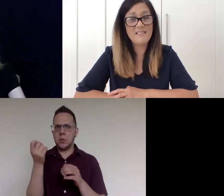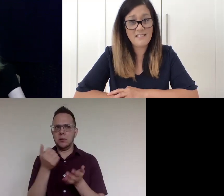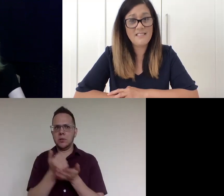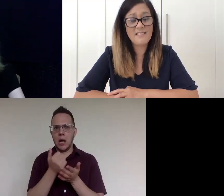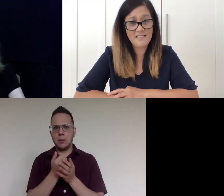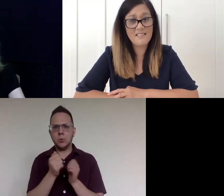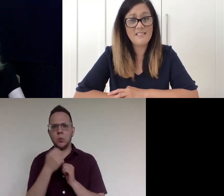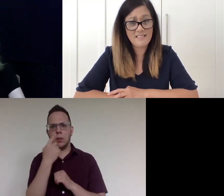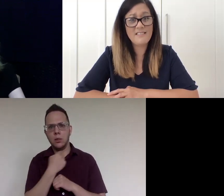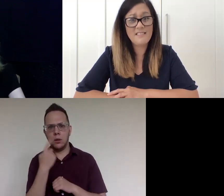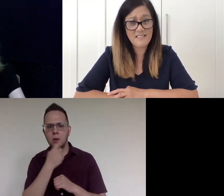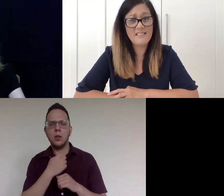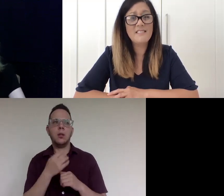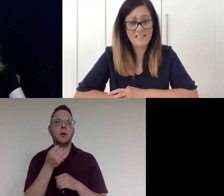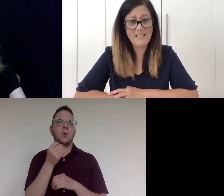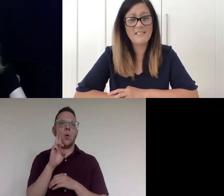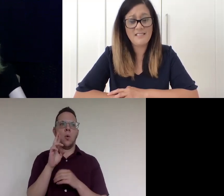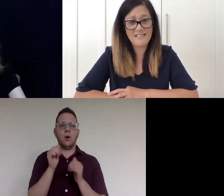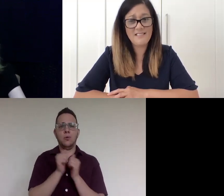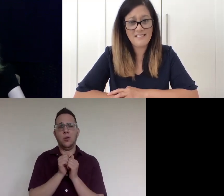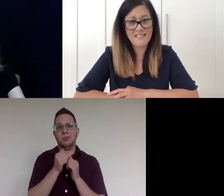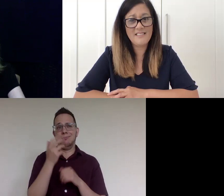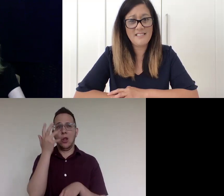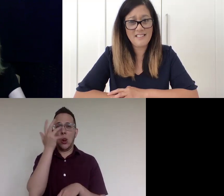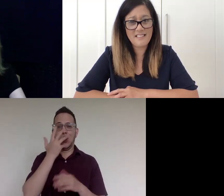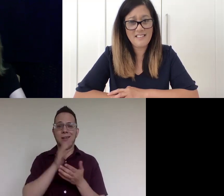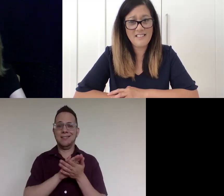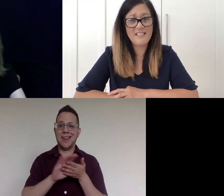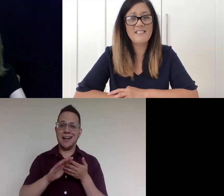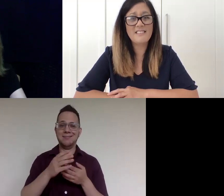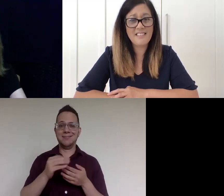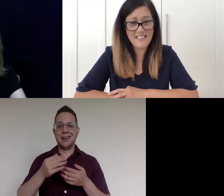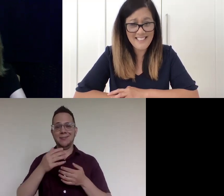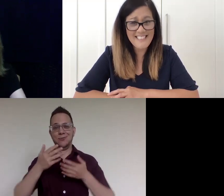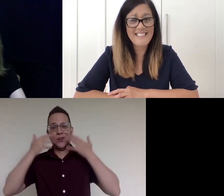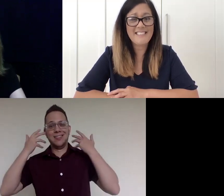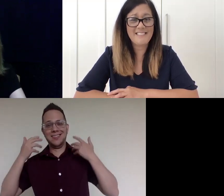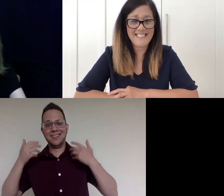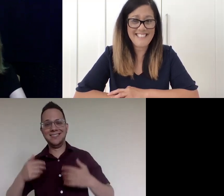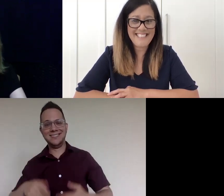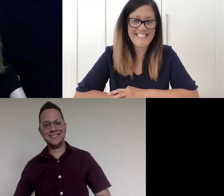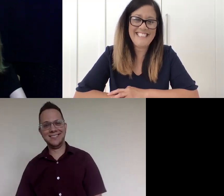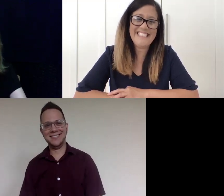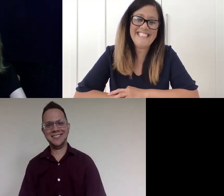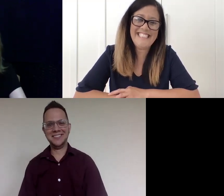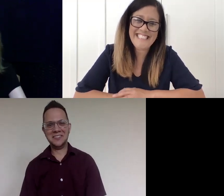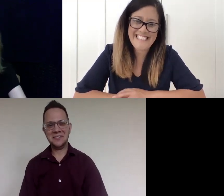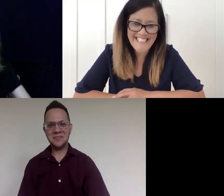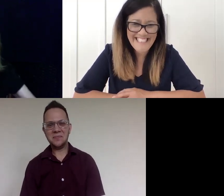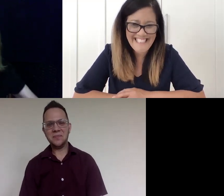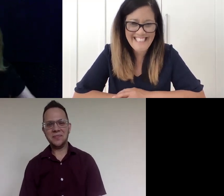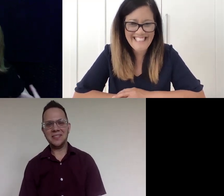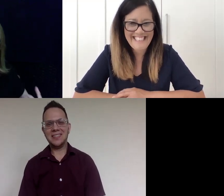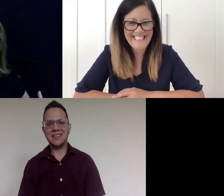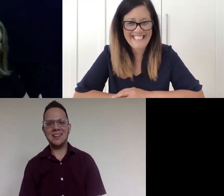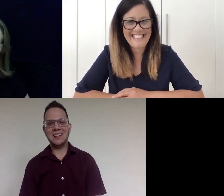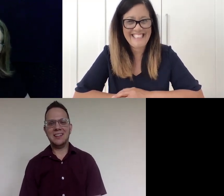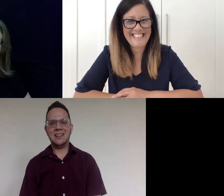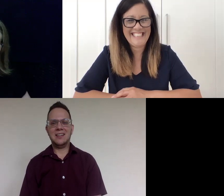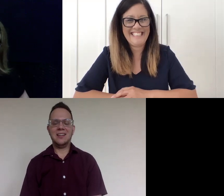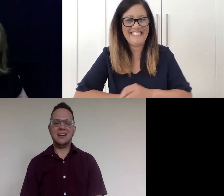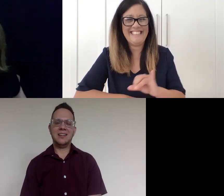interpreters, it's really important because we do need to lip read while looking at sign. And we need to see the friendly faces, which